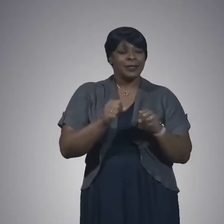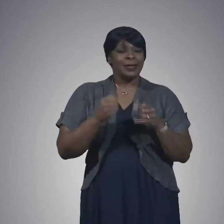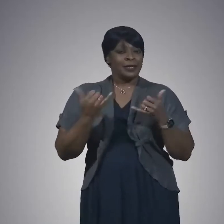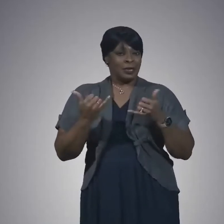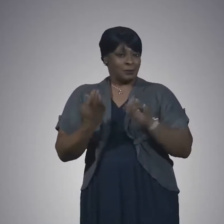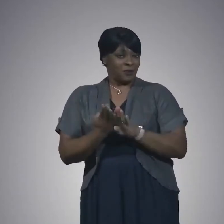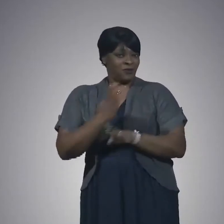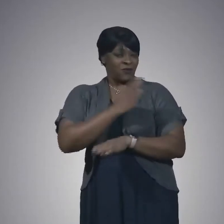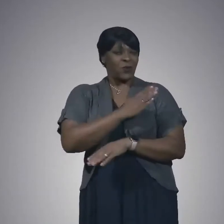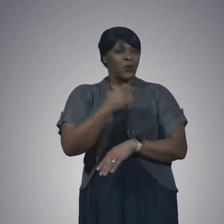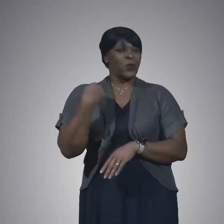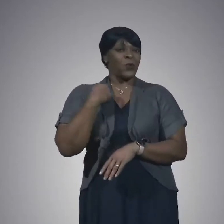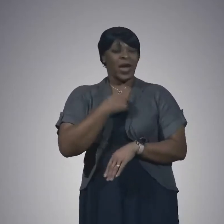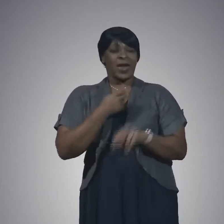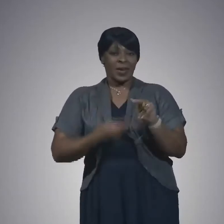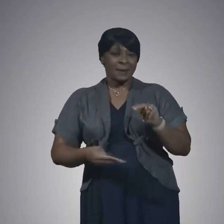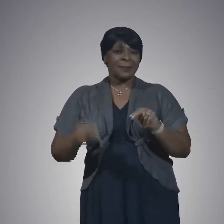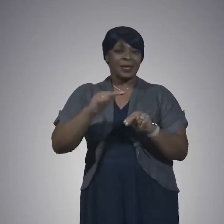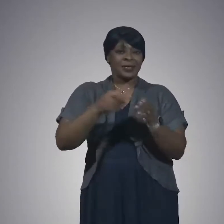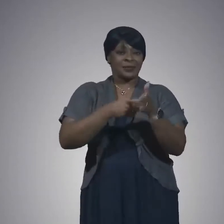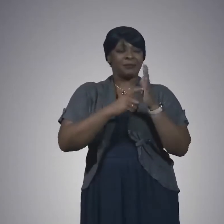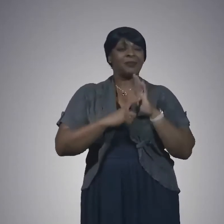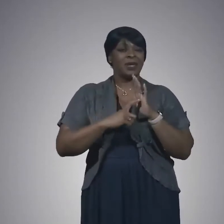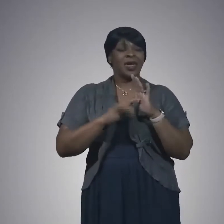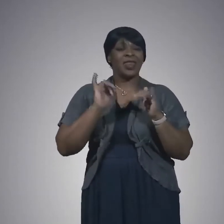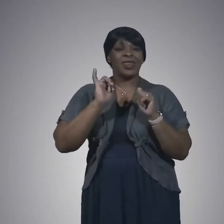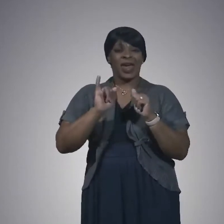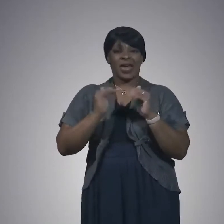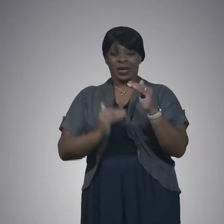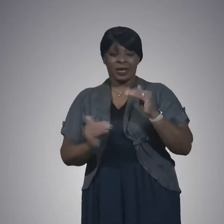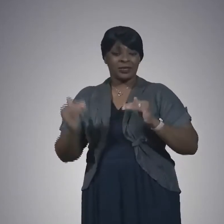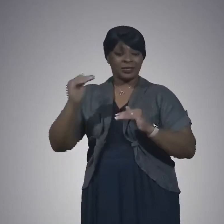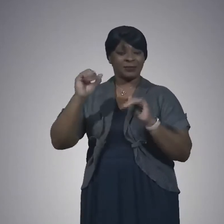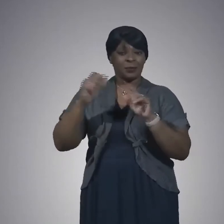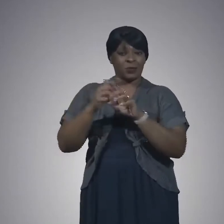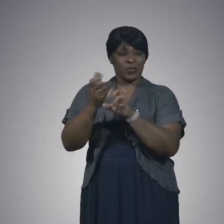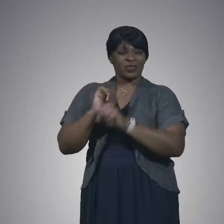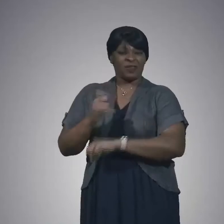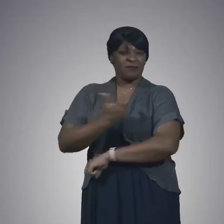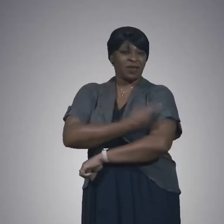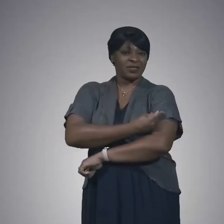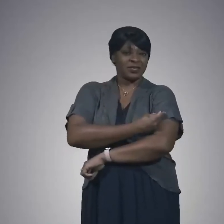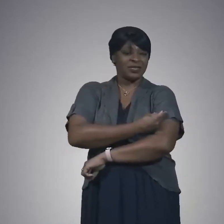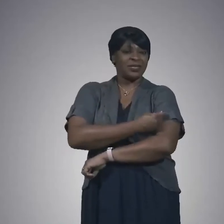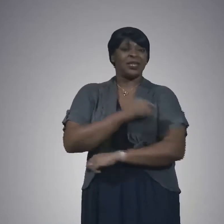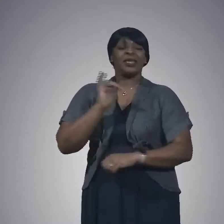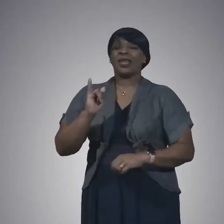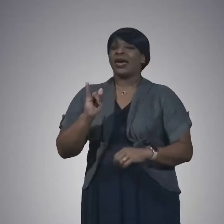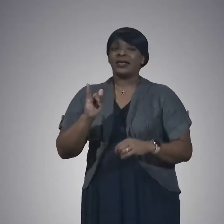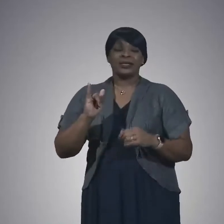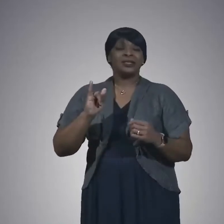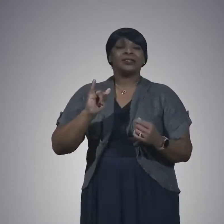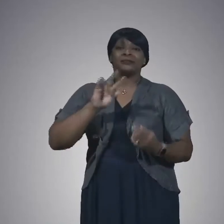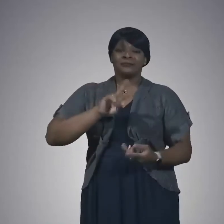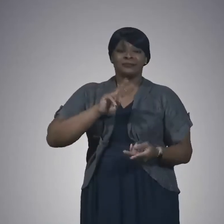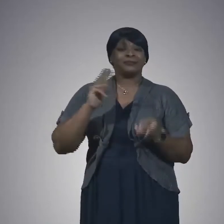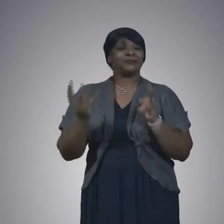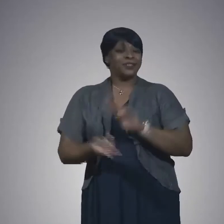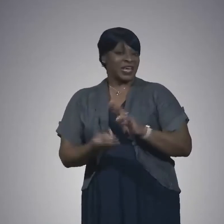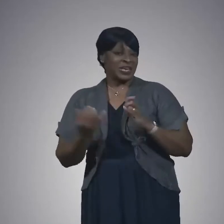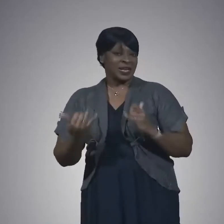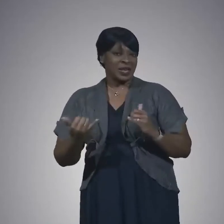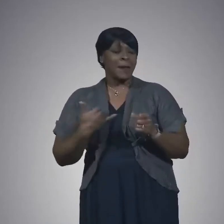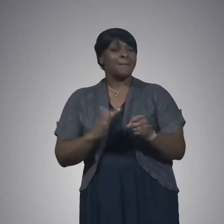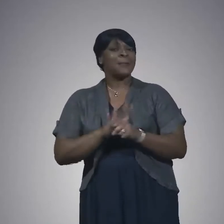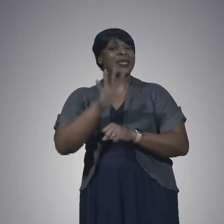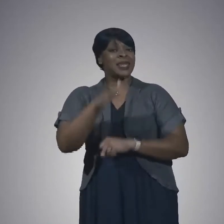huge uptick in demand that far outstripped our ability to get vaccine. That has completely upended now. We have